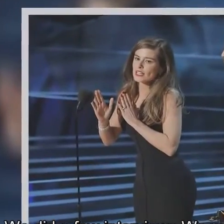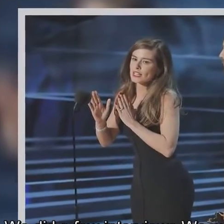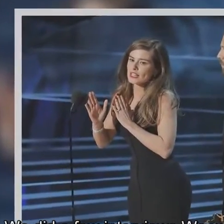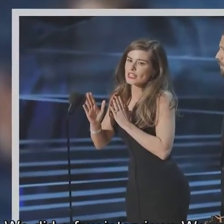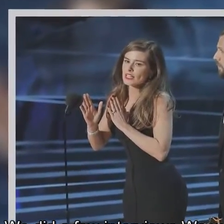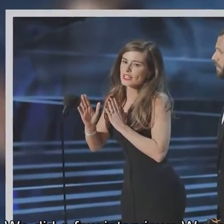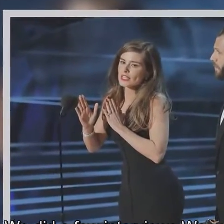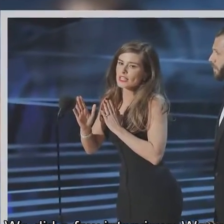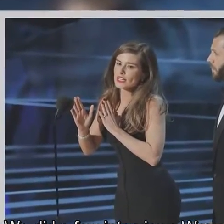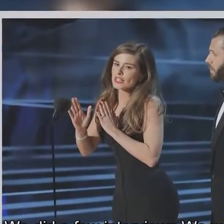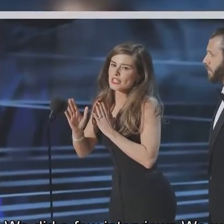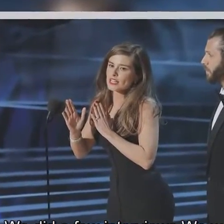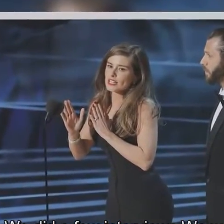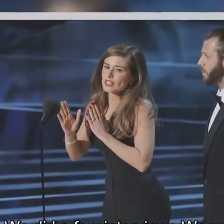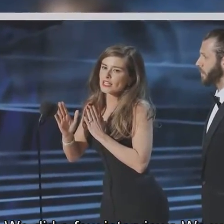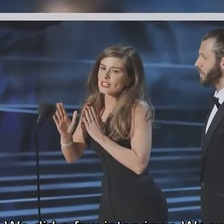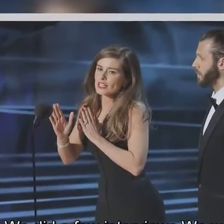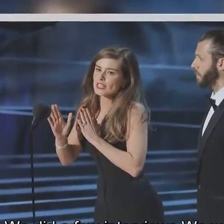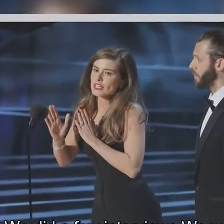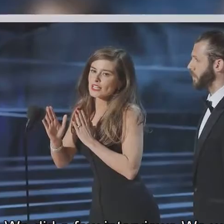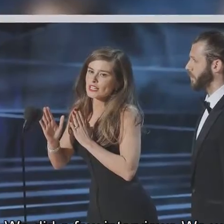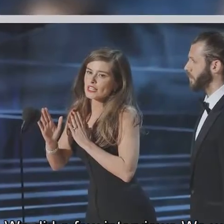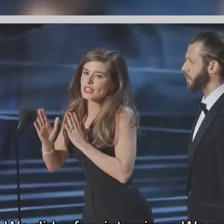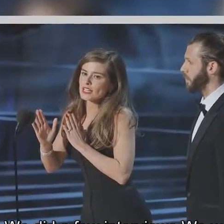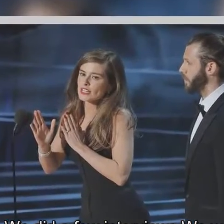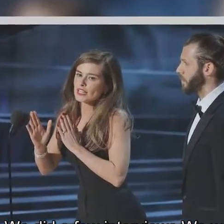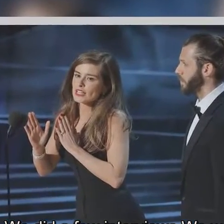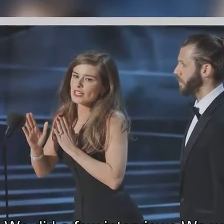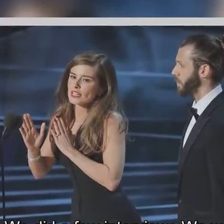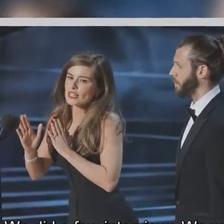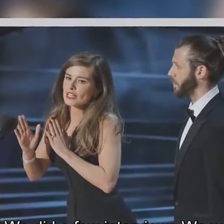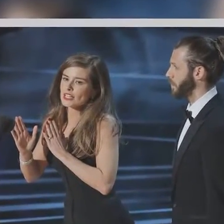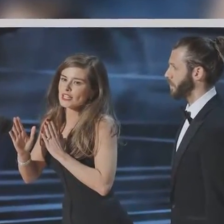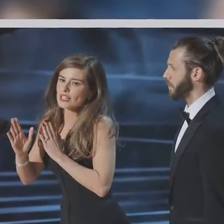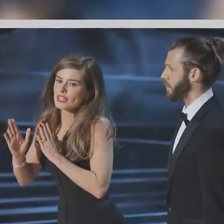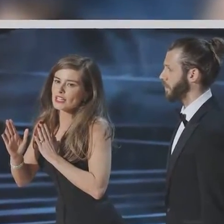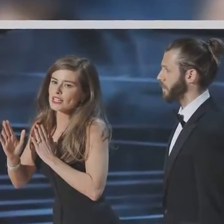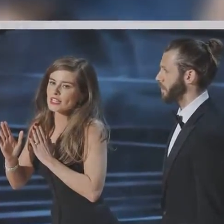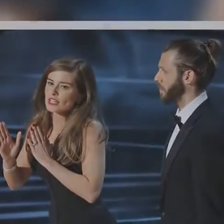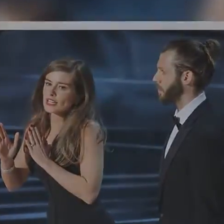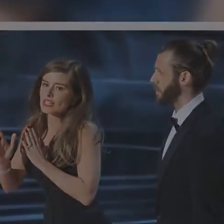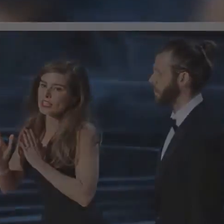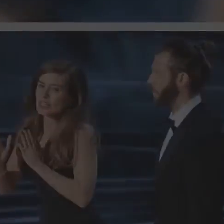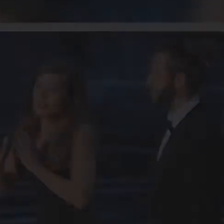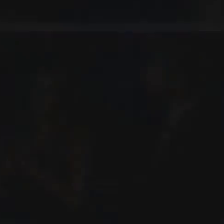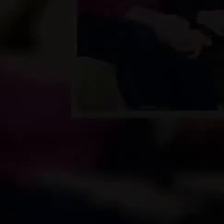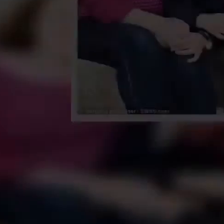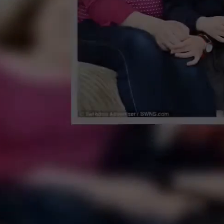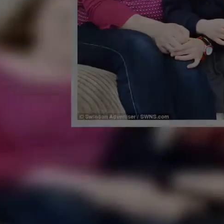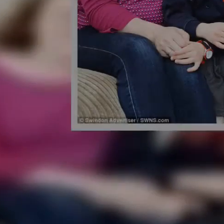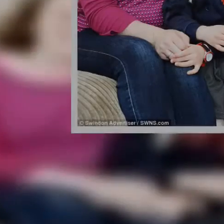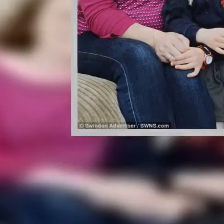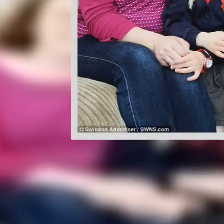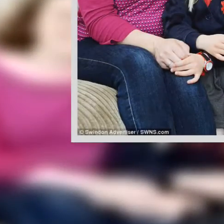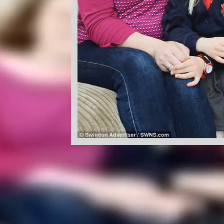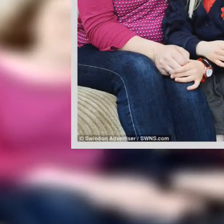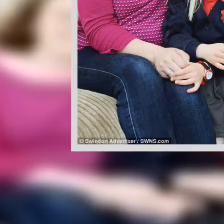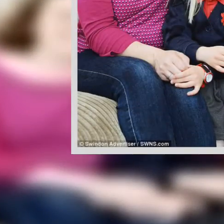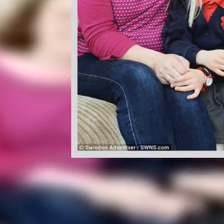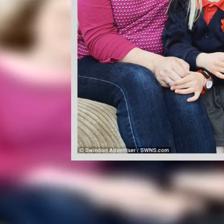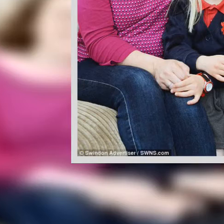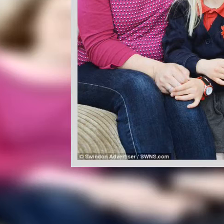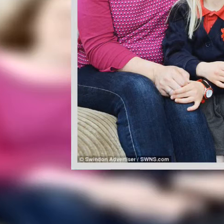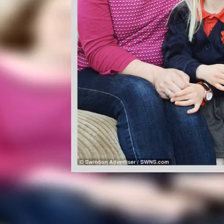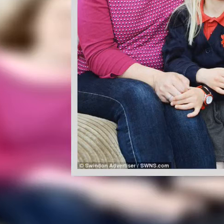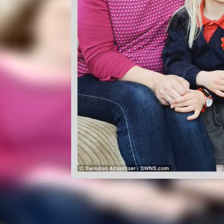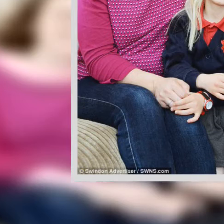Chris admitted, there is still a bit of tomato on one of the Oscars.With Rachel confirmed, Chris got a bit of burger on